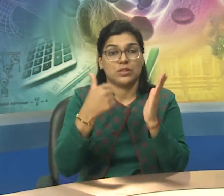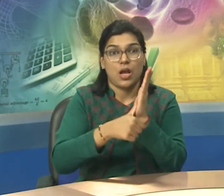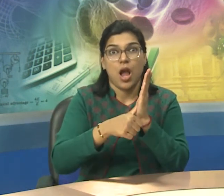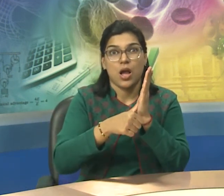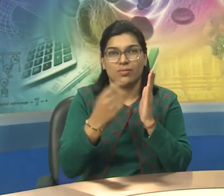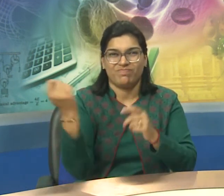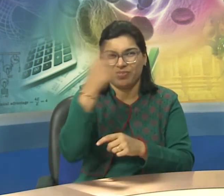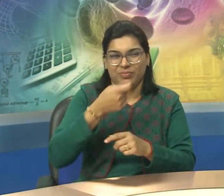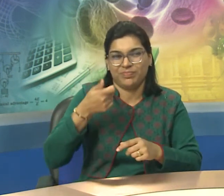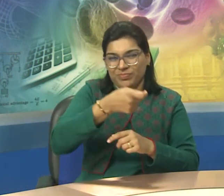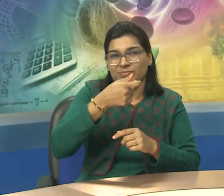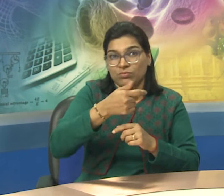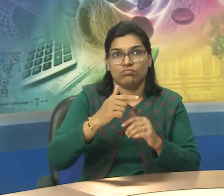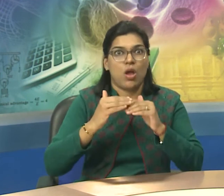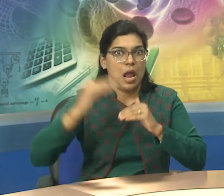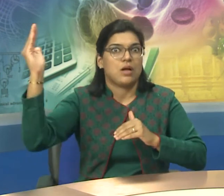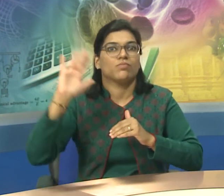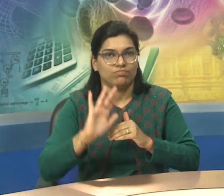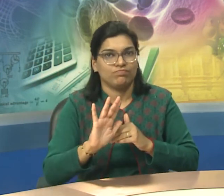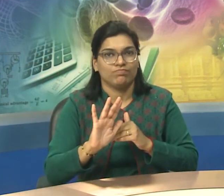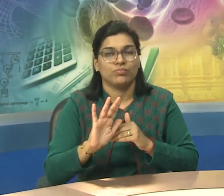The salary of